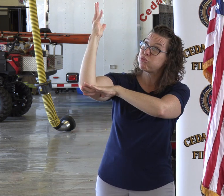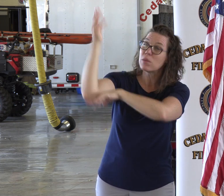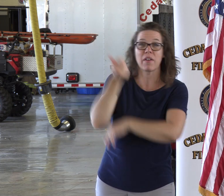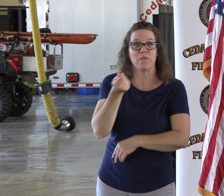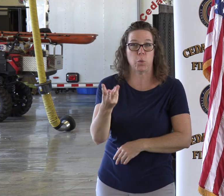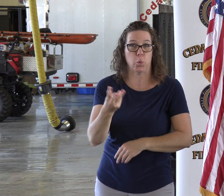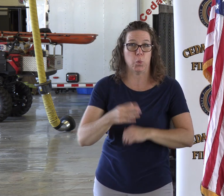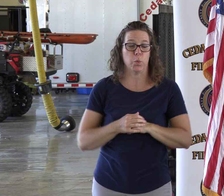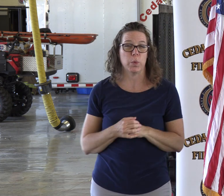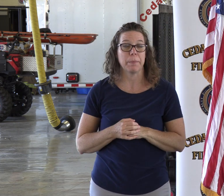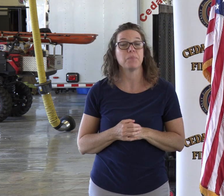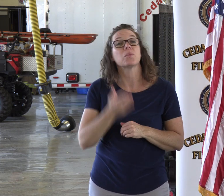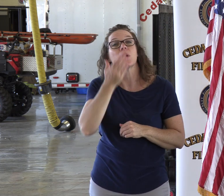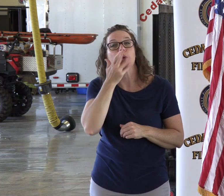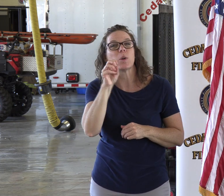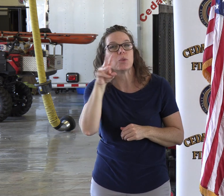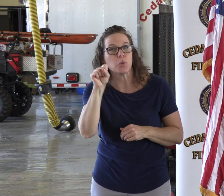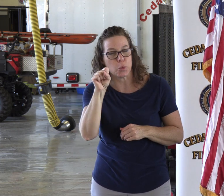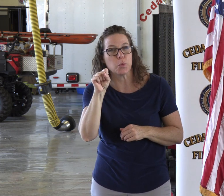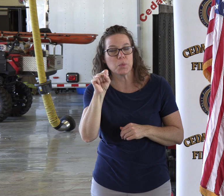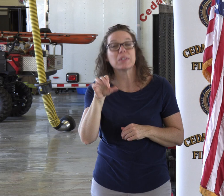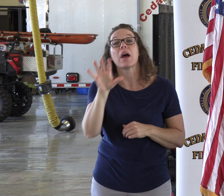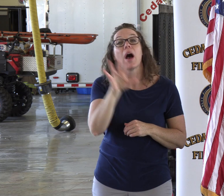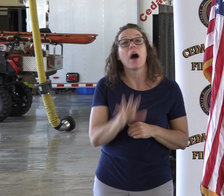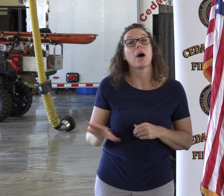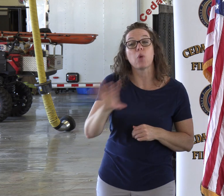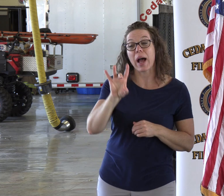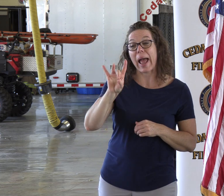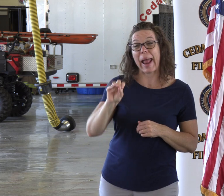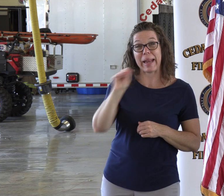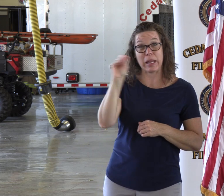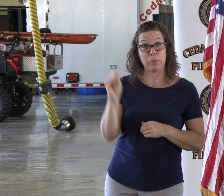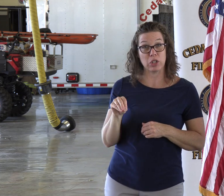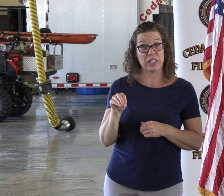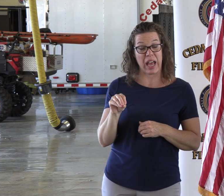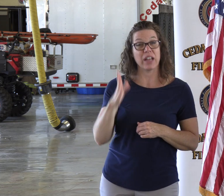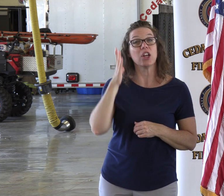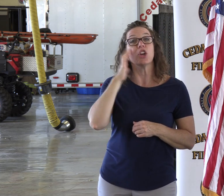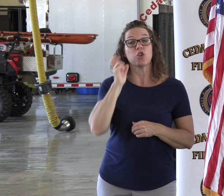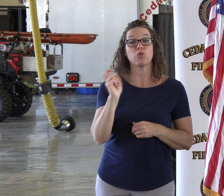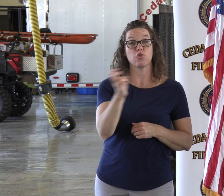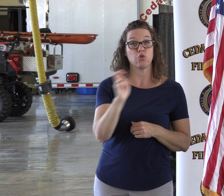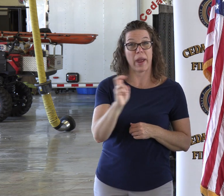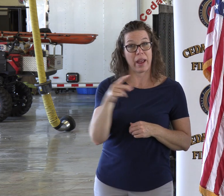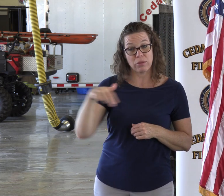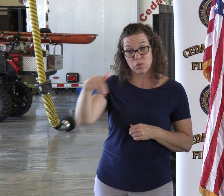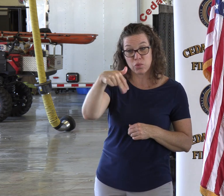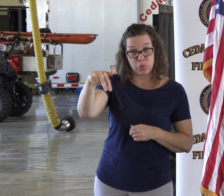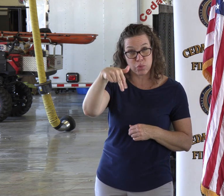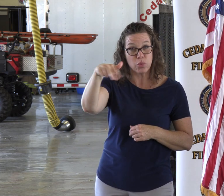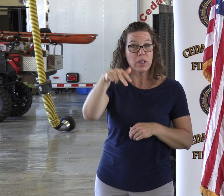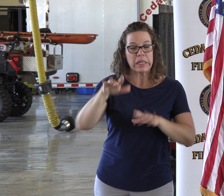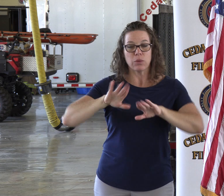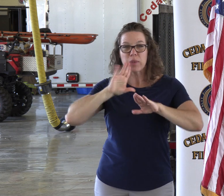Some good news, approximately 80% of commuter trails have been cleared for use, so we can get back to the